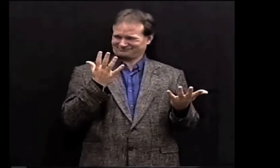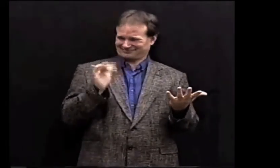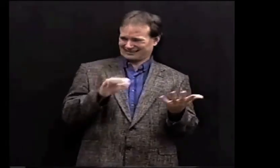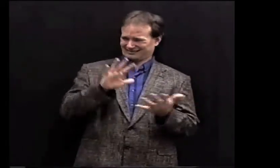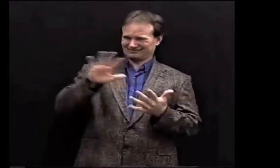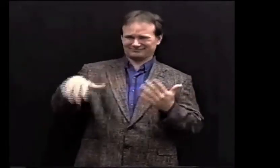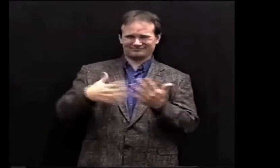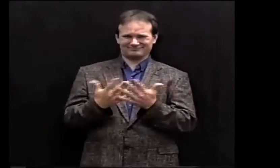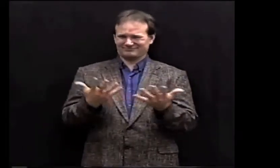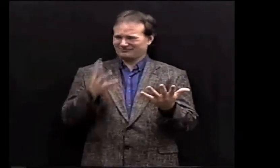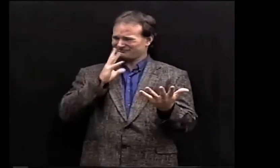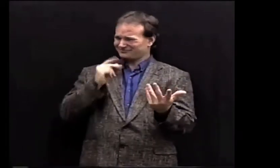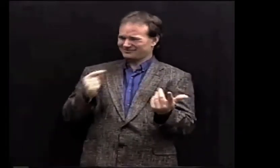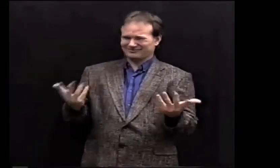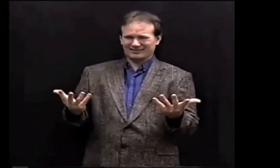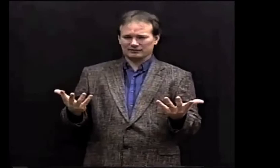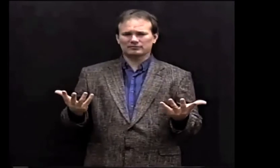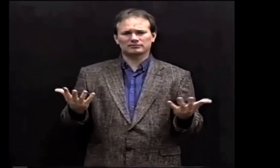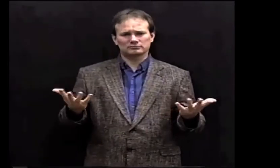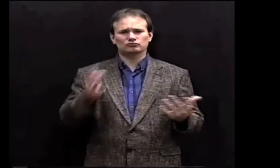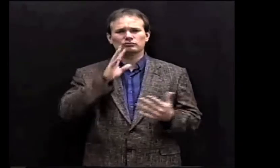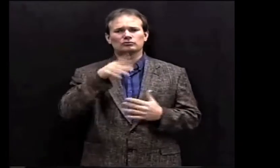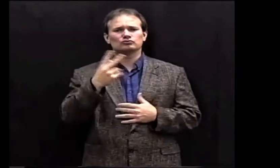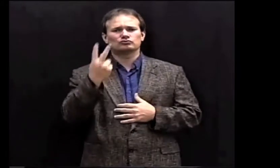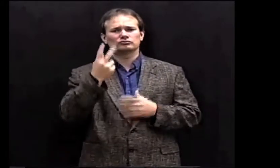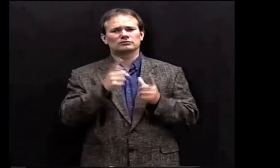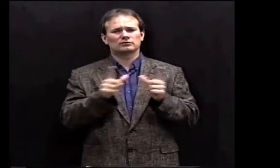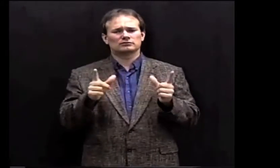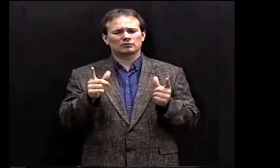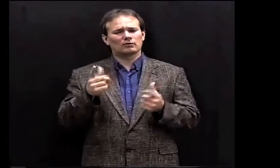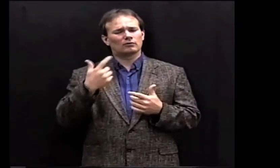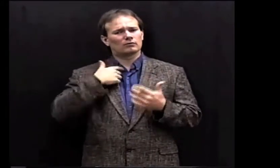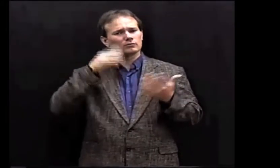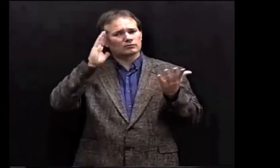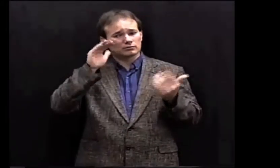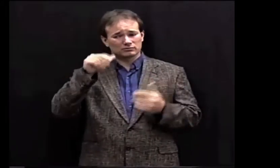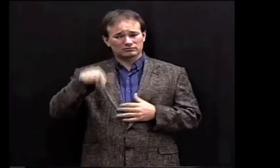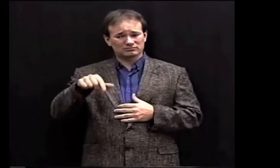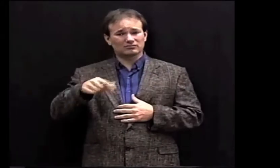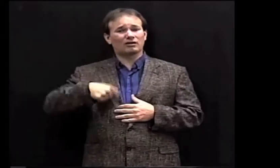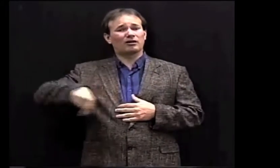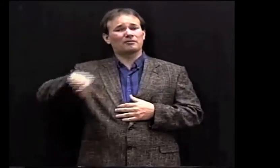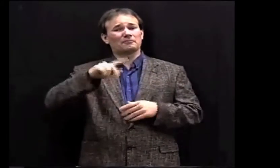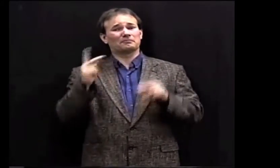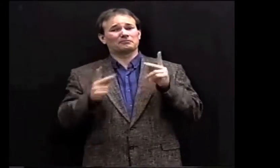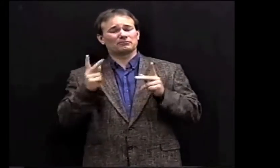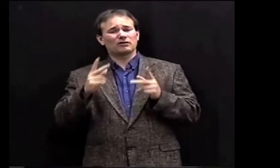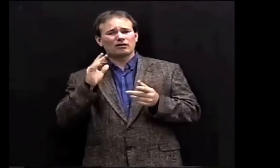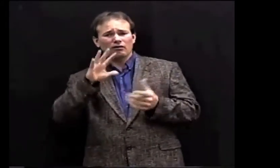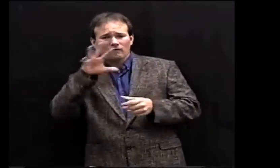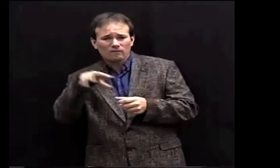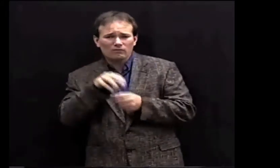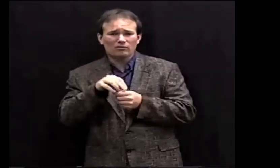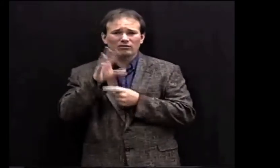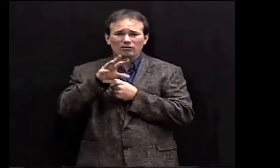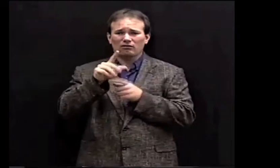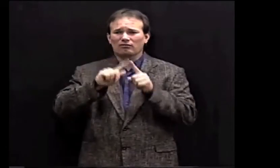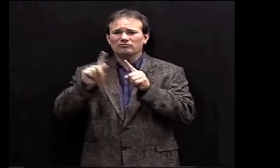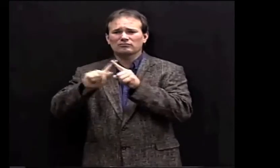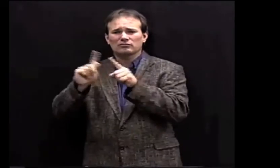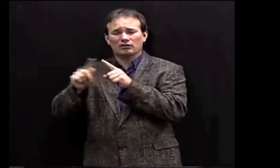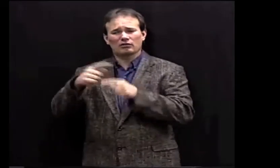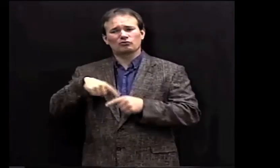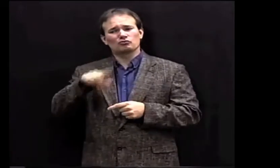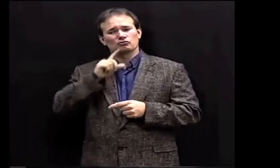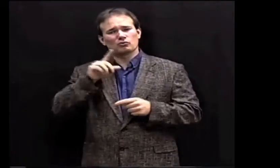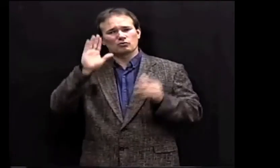language variations. The experiences of being bilingual are fascinating. The people involved in this recording hope that